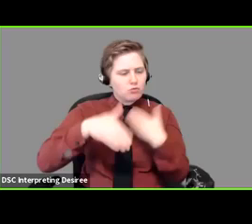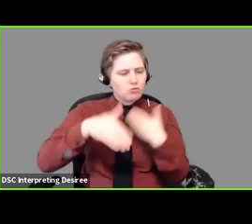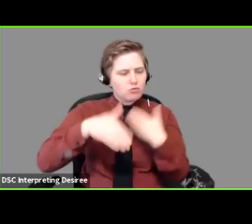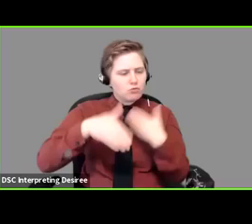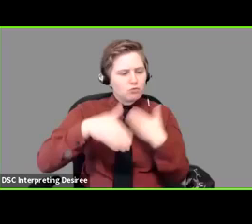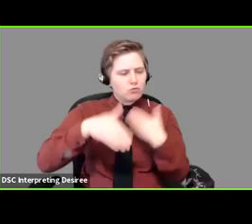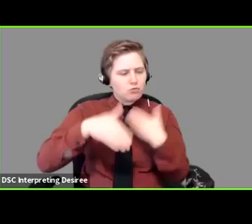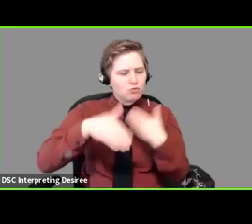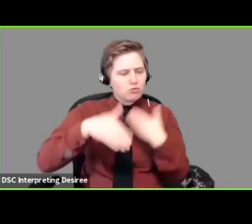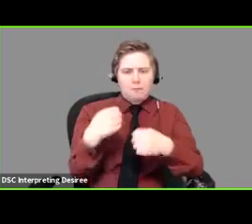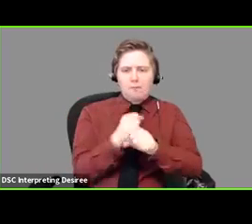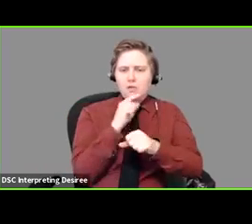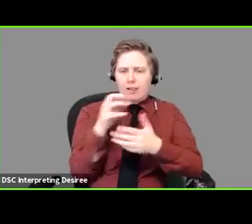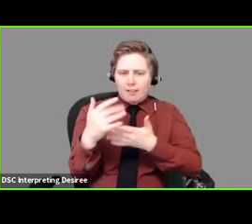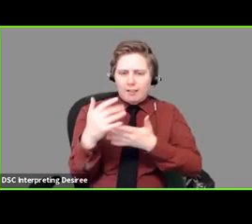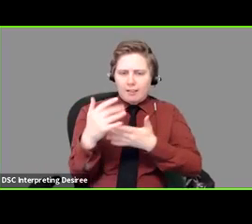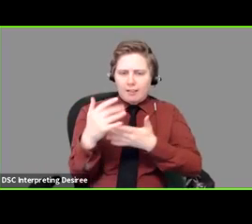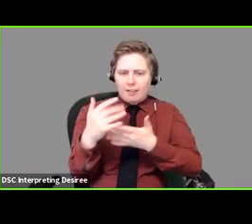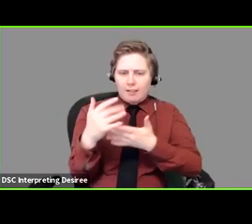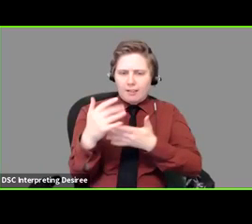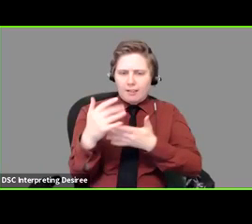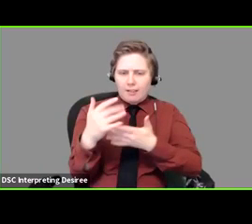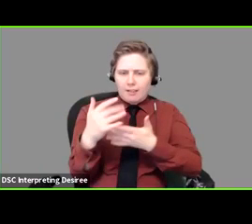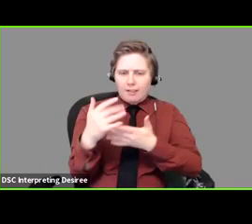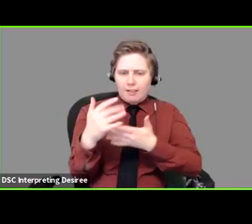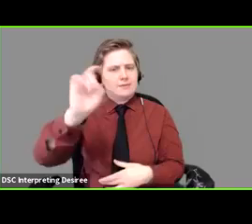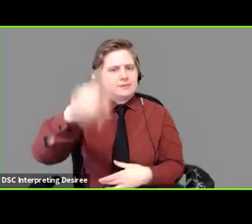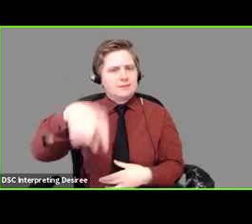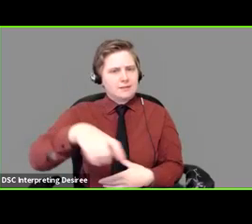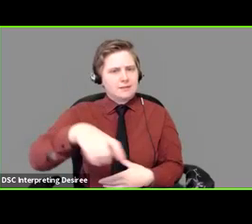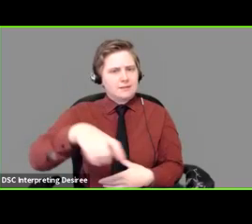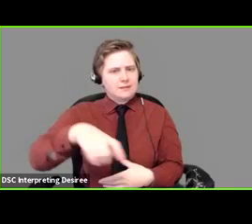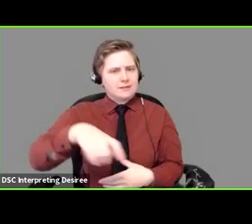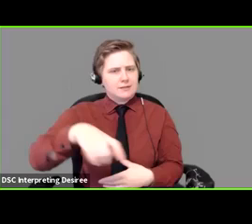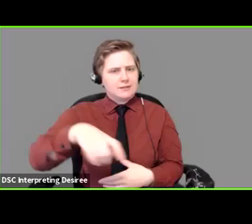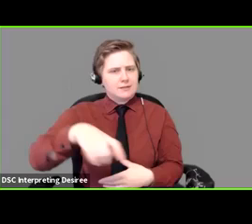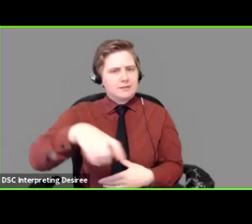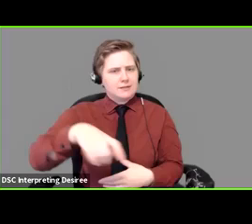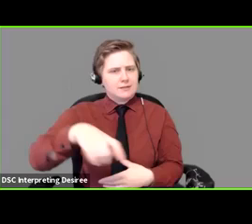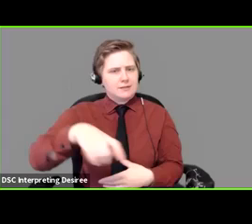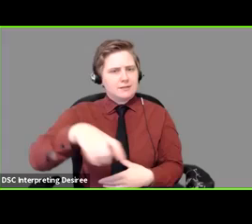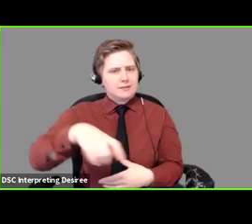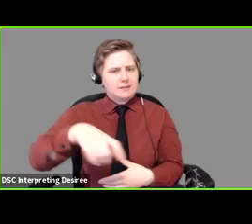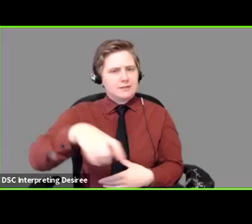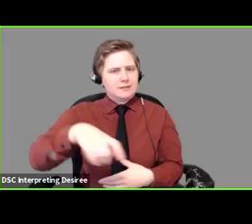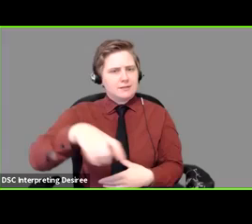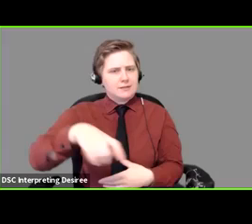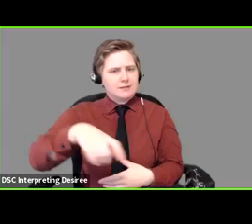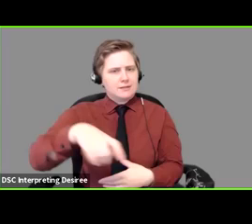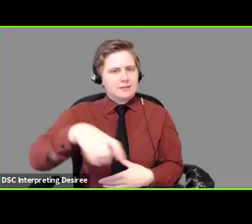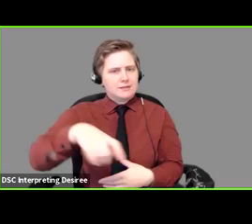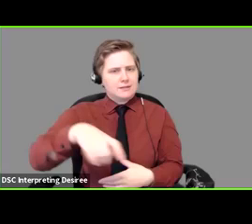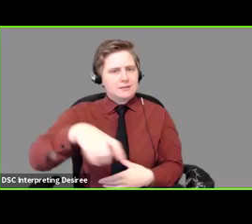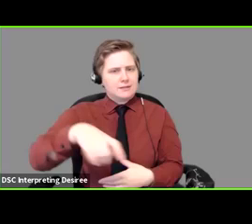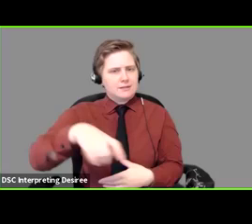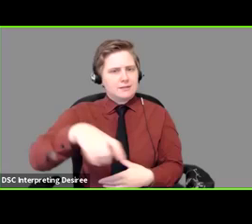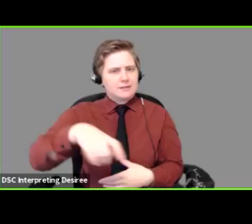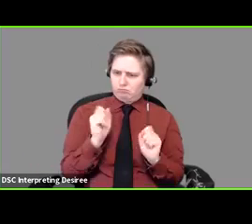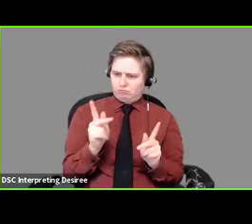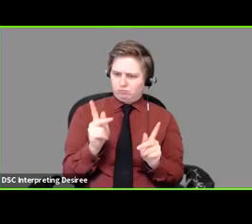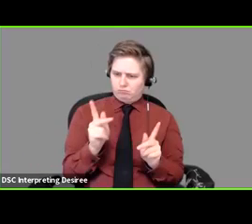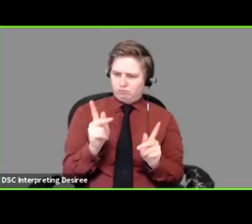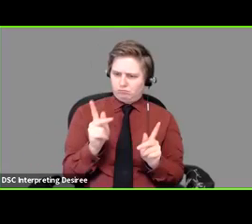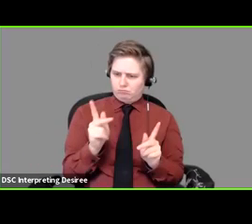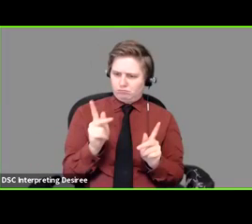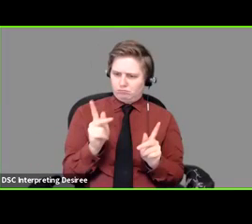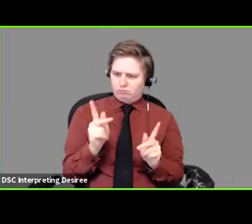of making sure they collect all of the data that is needed. And once they are deemed acceptable to move forward, we have them join the